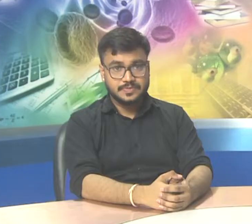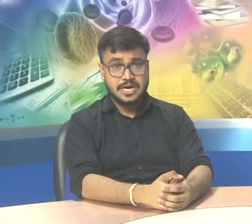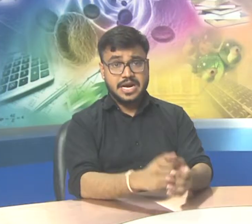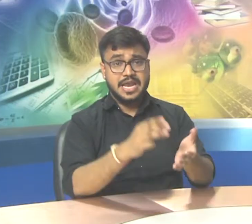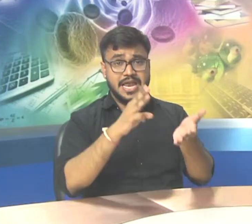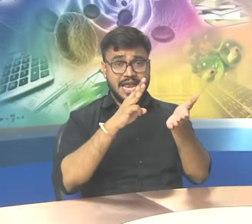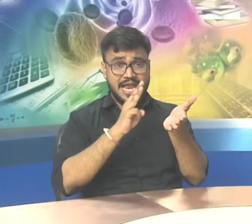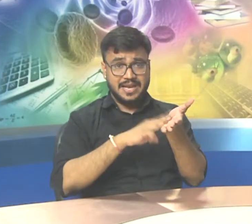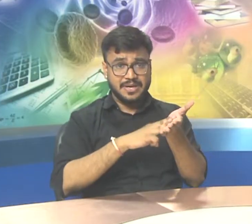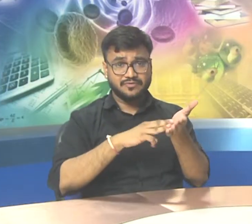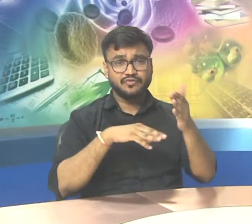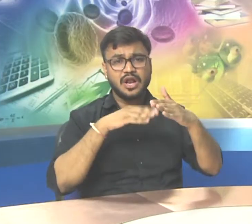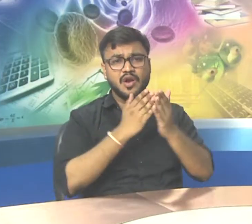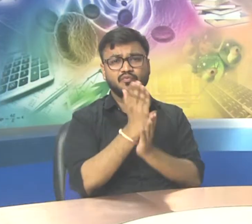detail.